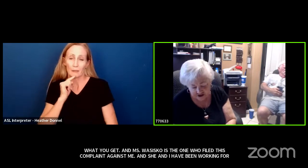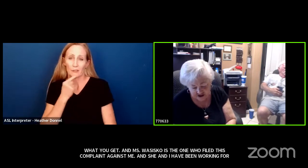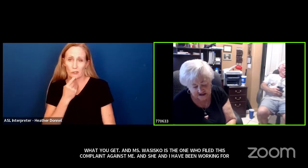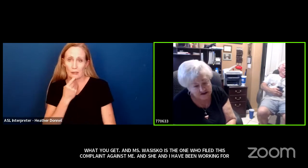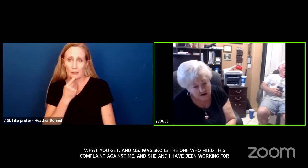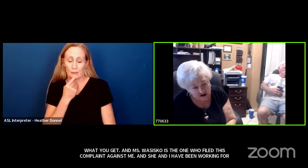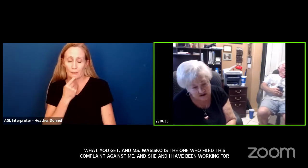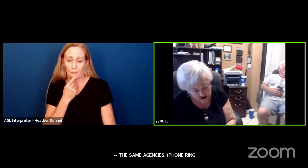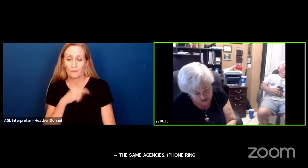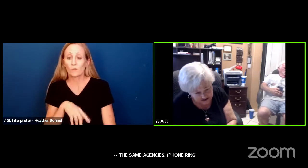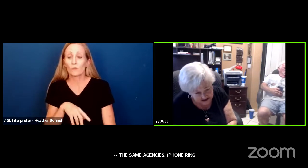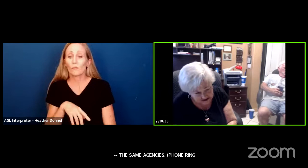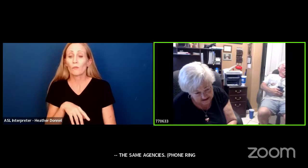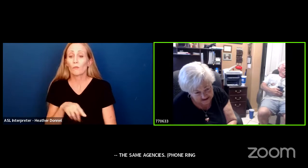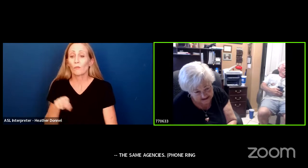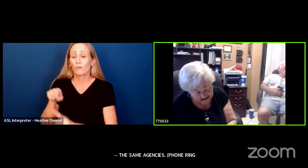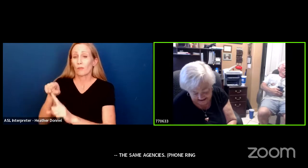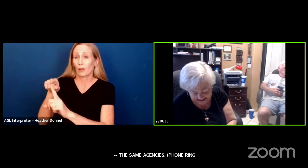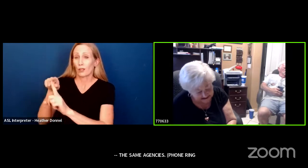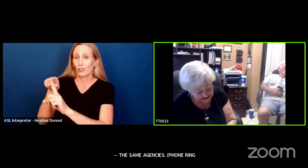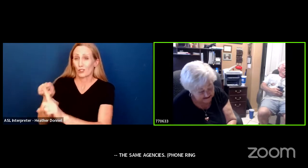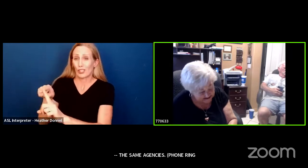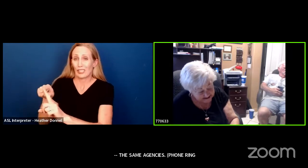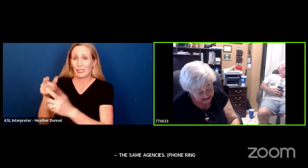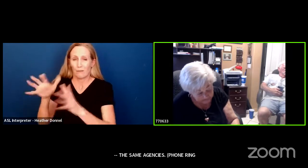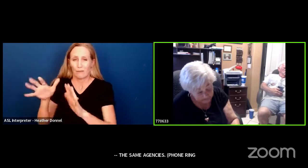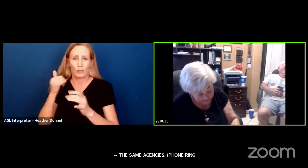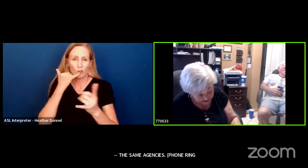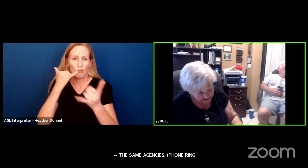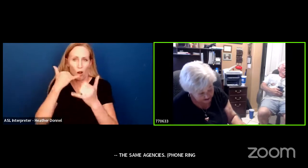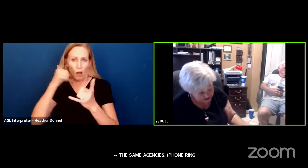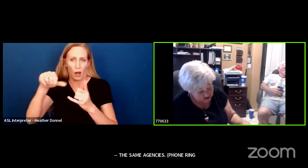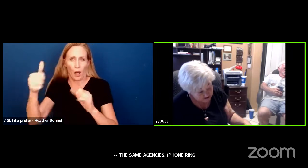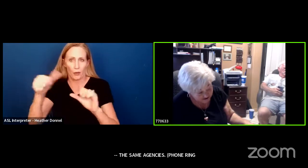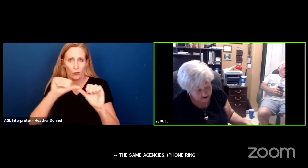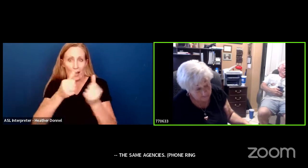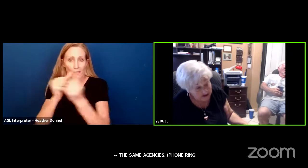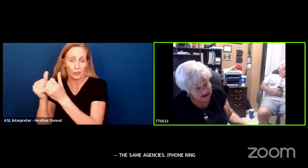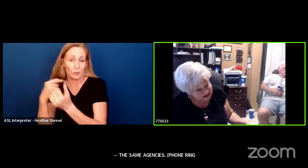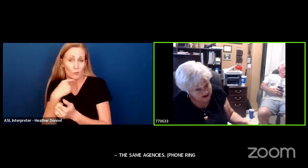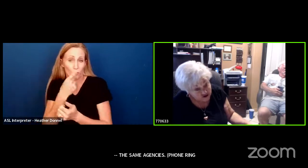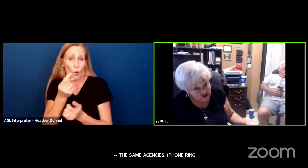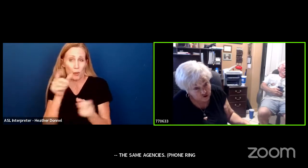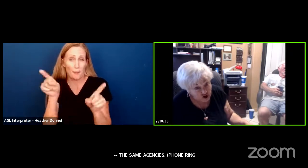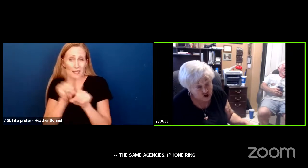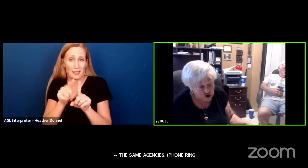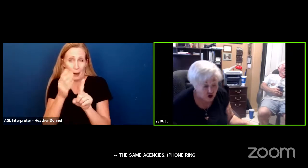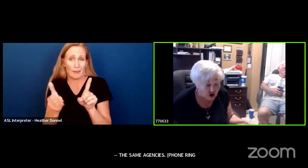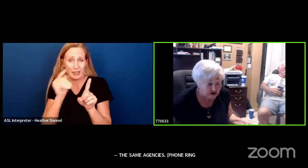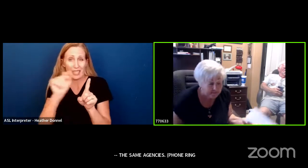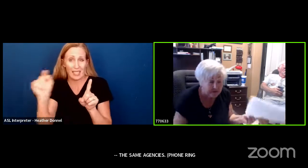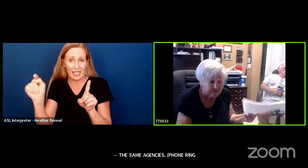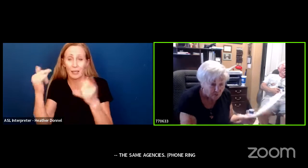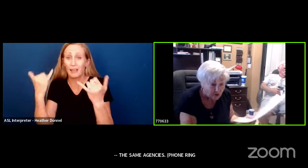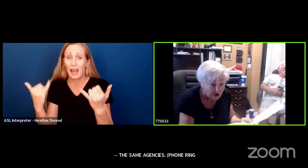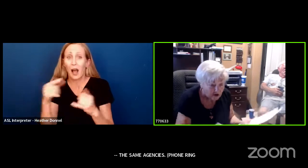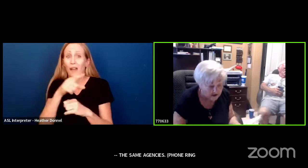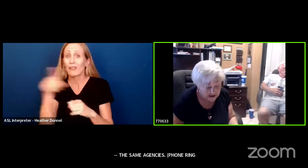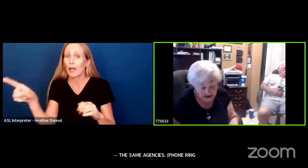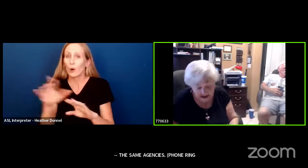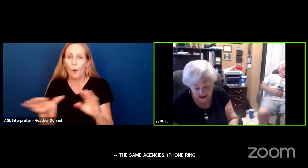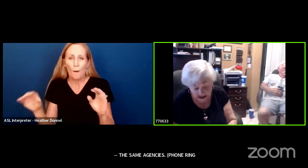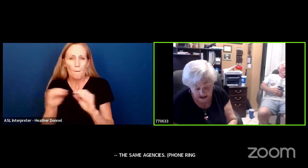And she has called other agencies and said the same thing to them, and they are no longer calling me for